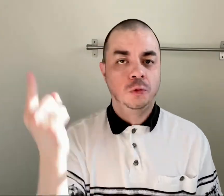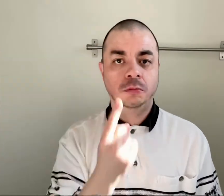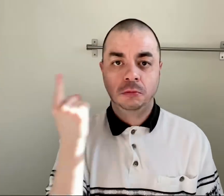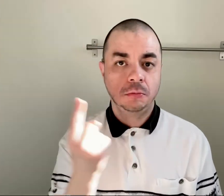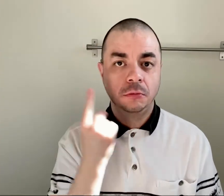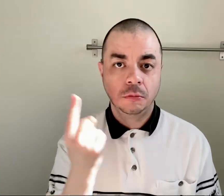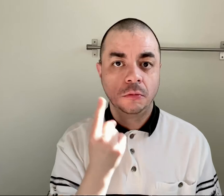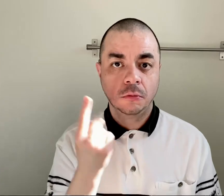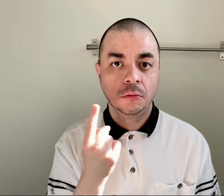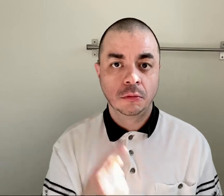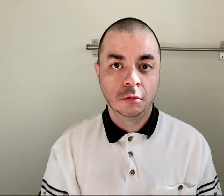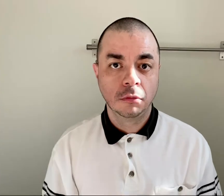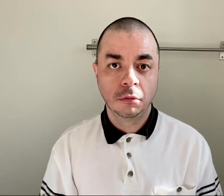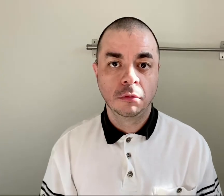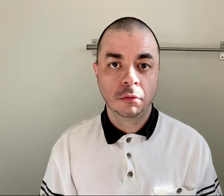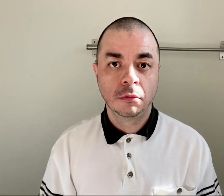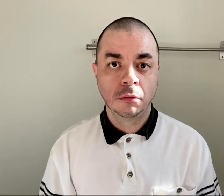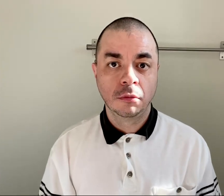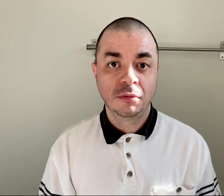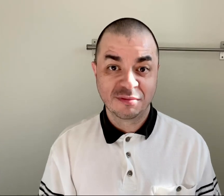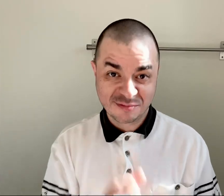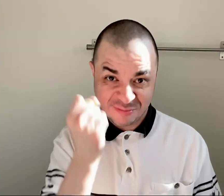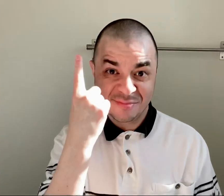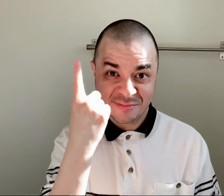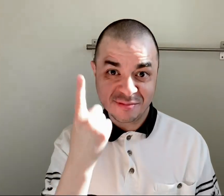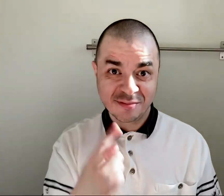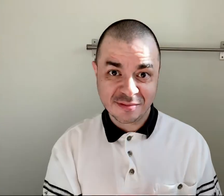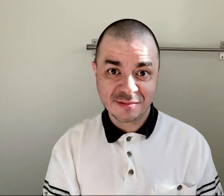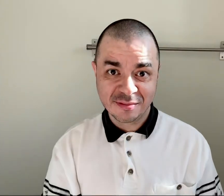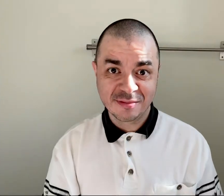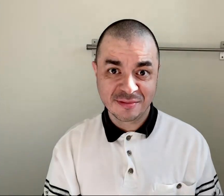got that